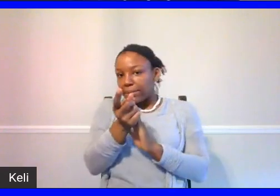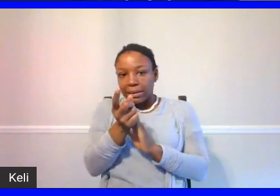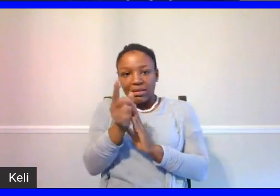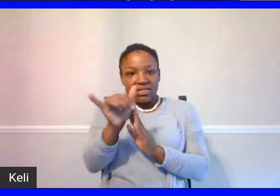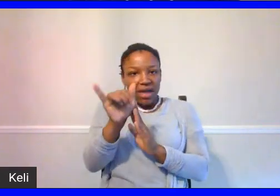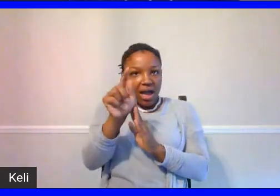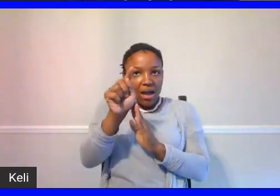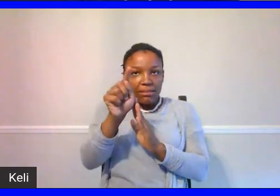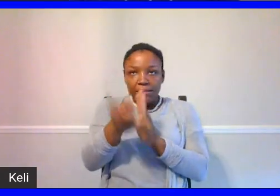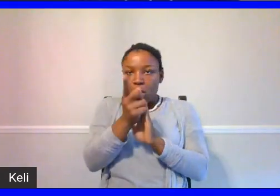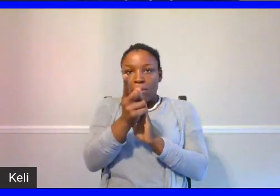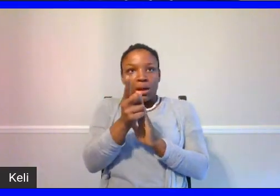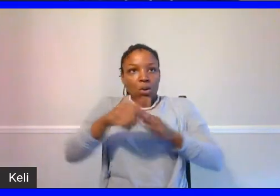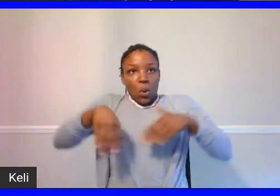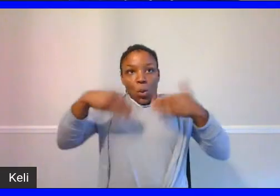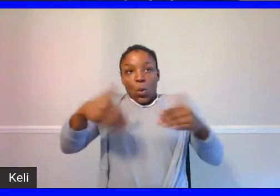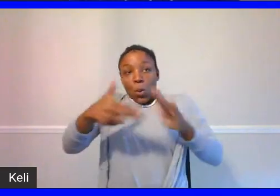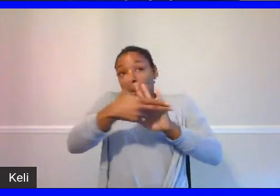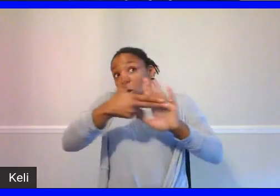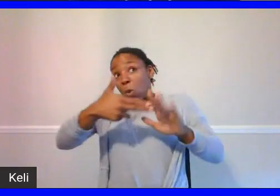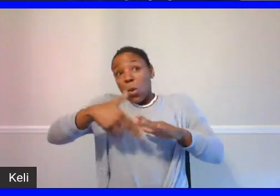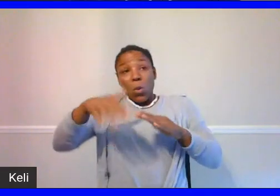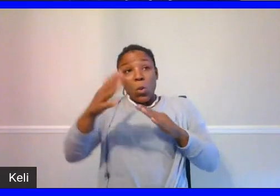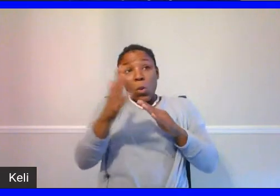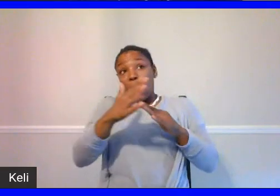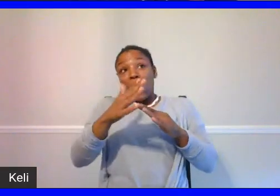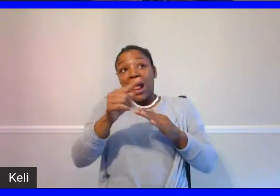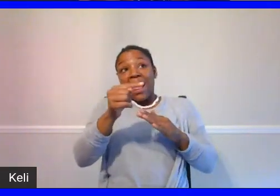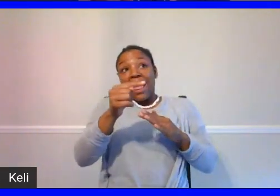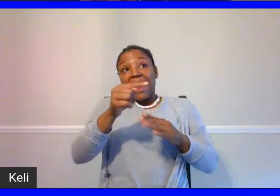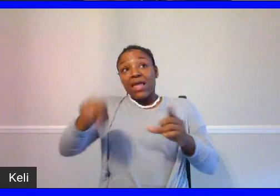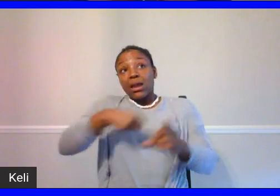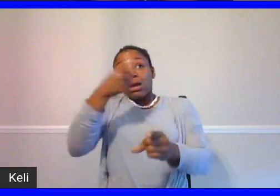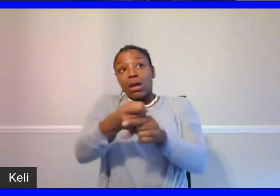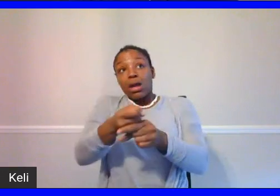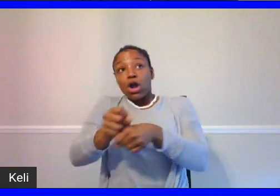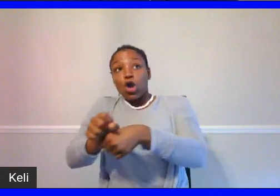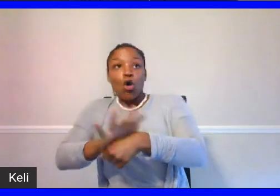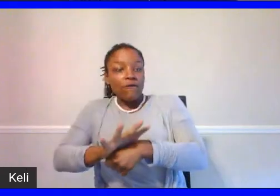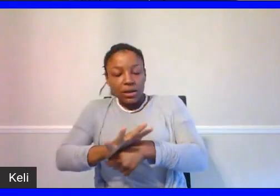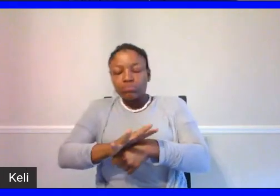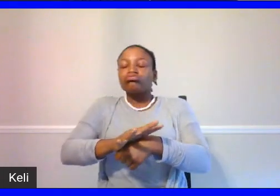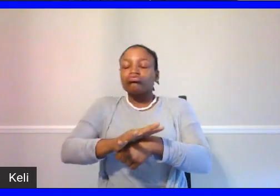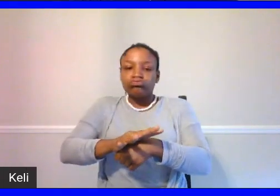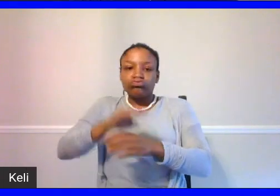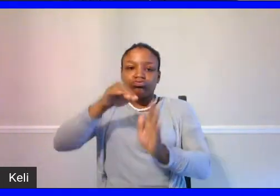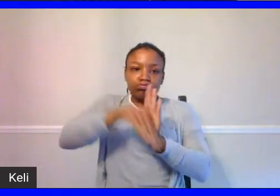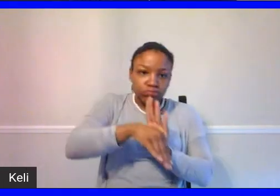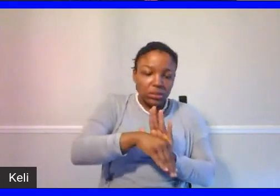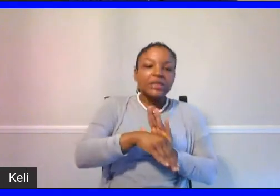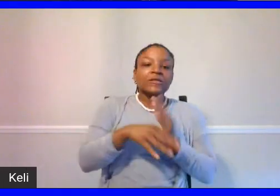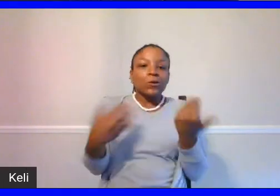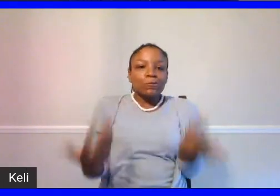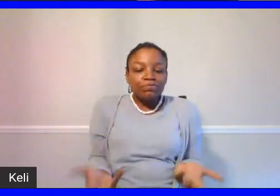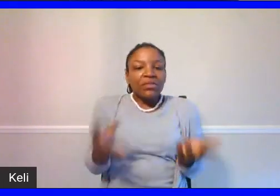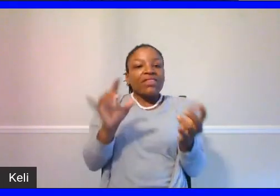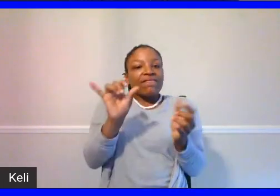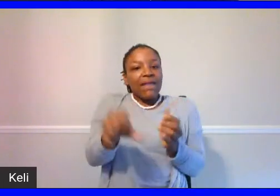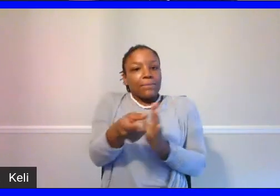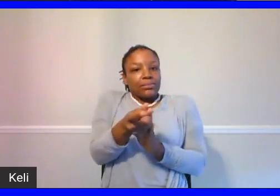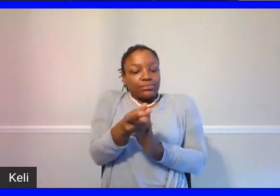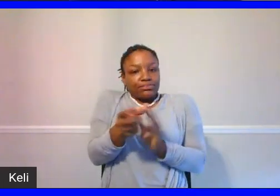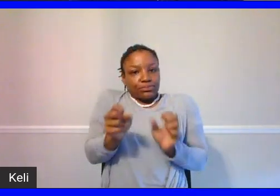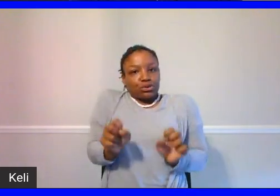And then COVID hits. And so the opportunity realizing that the Wide